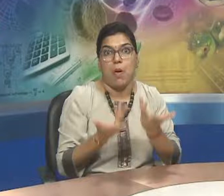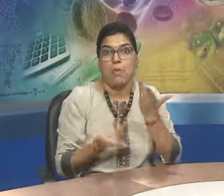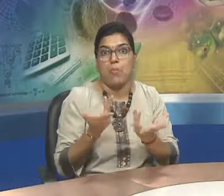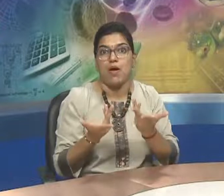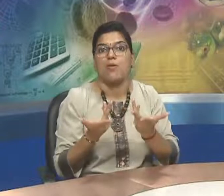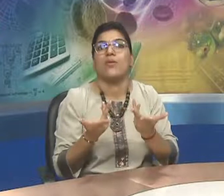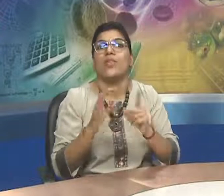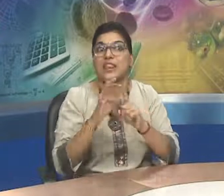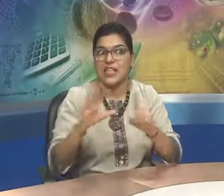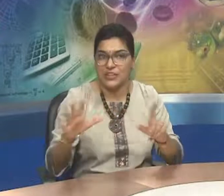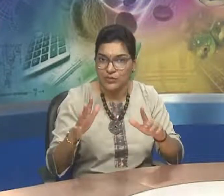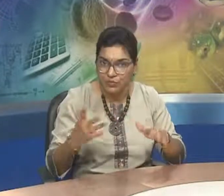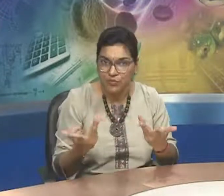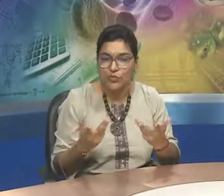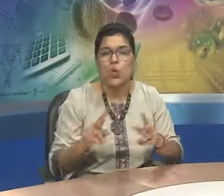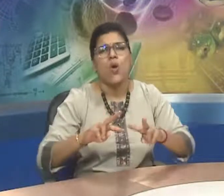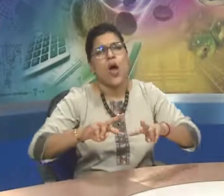any electrical high voltage work,